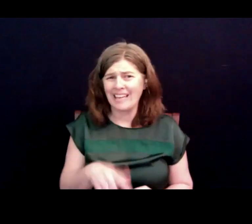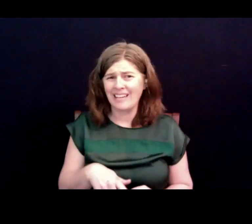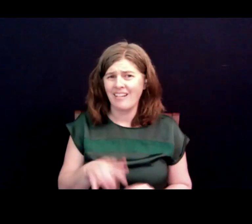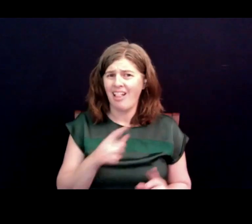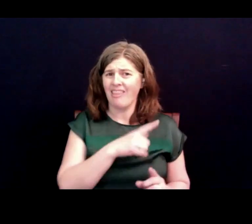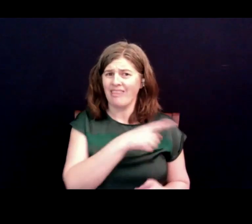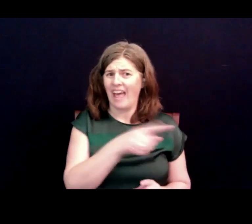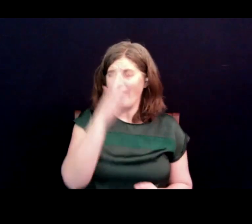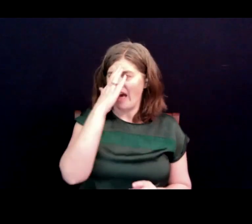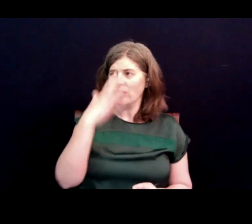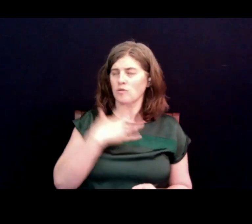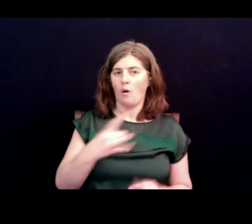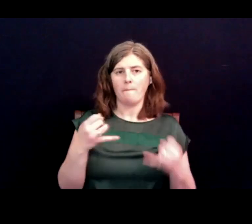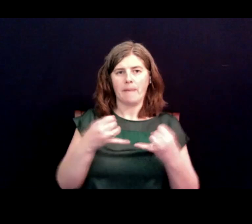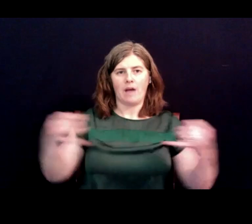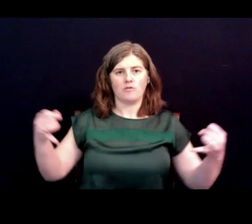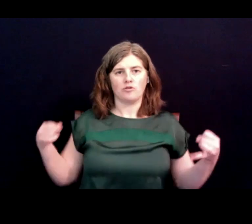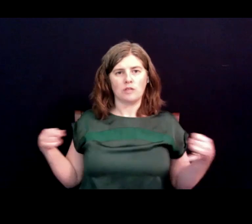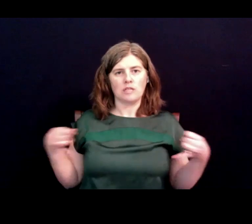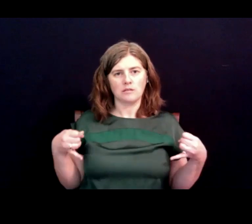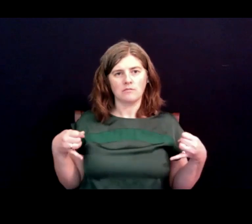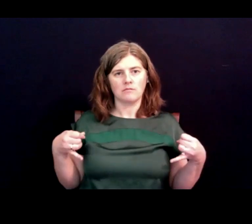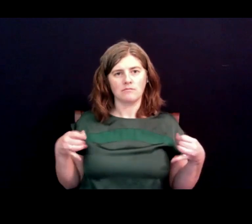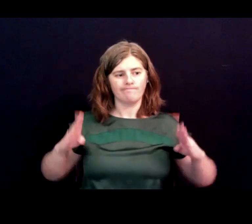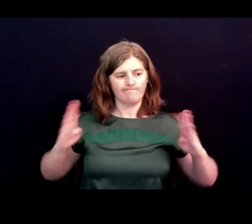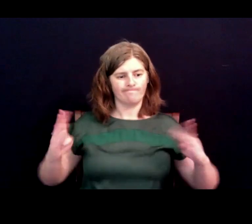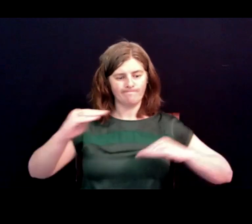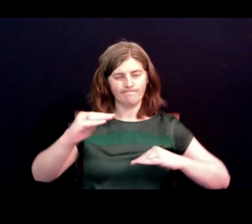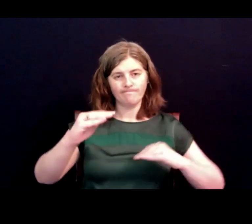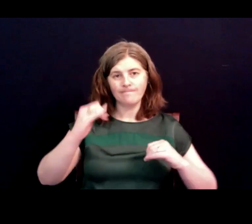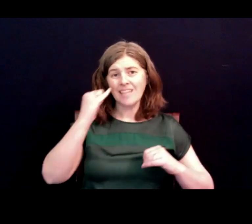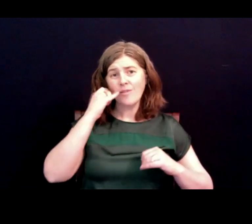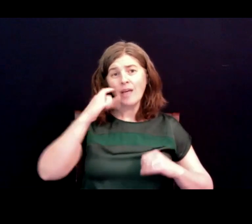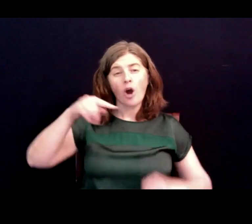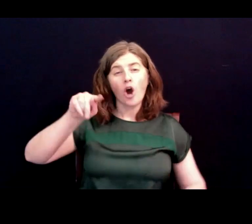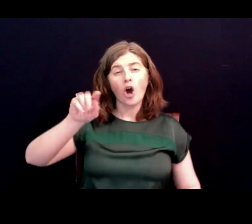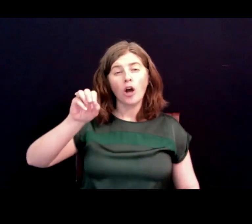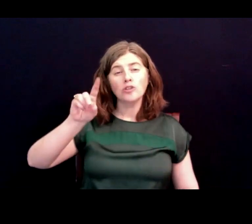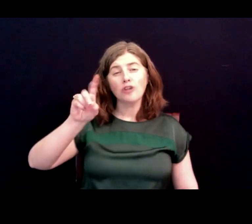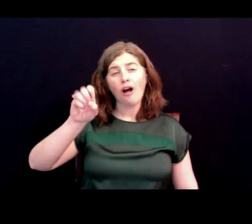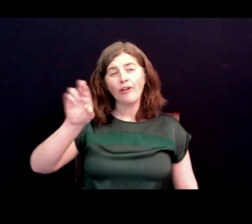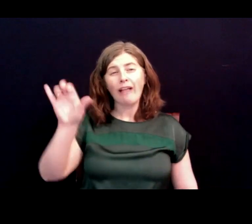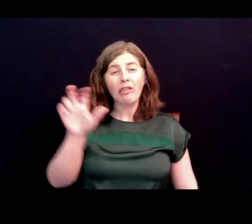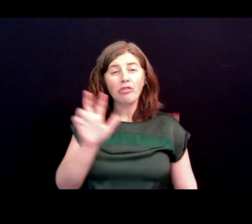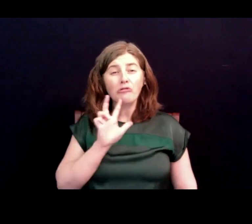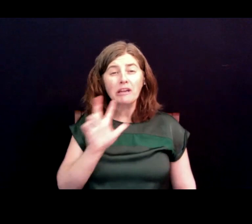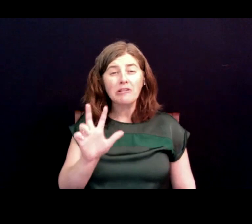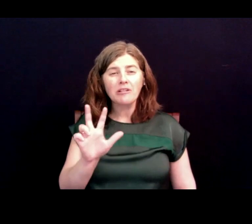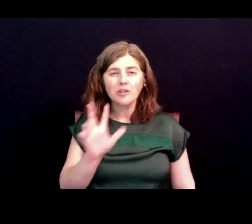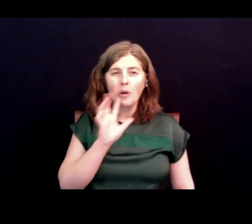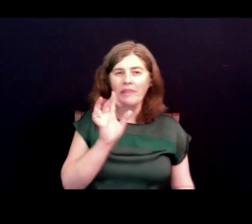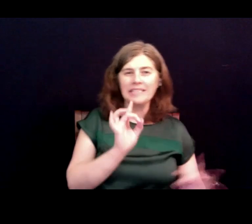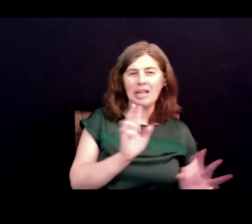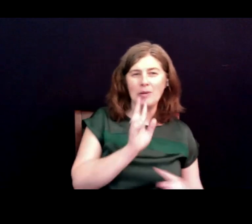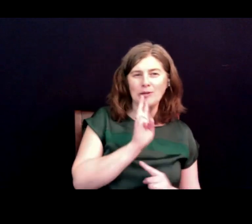that there are boundaries, those guardrails on life. So when you think about a toddler, 3-year-old, right? Because terrible twos are kind of a